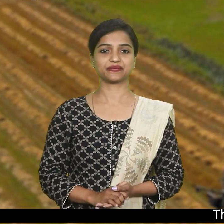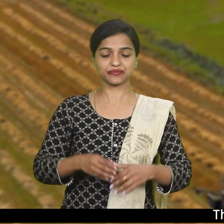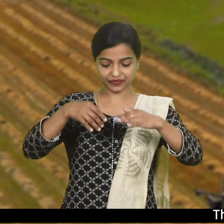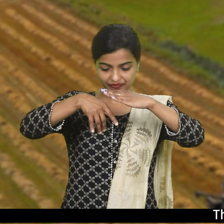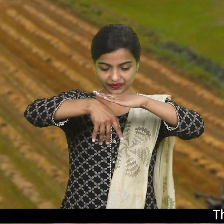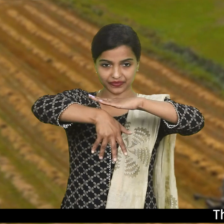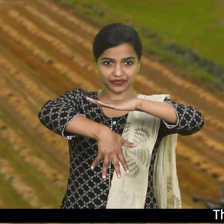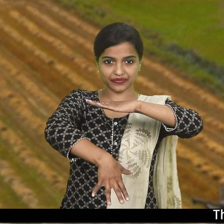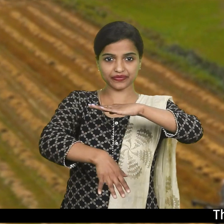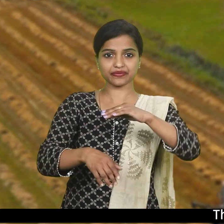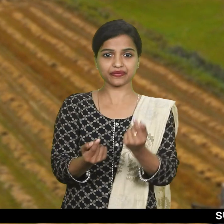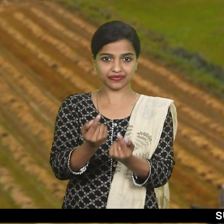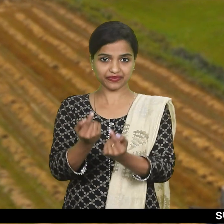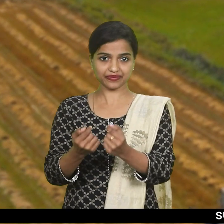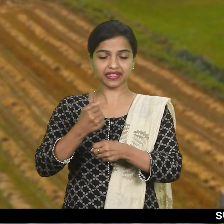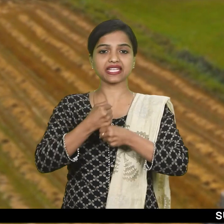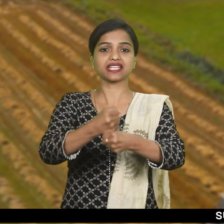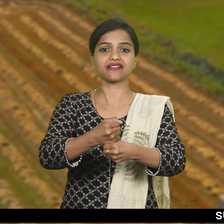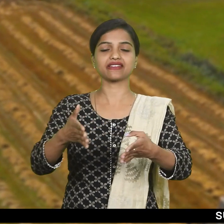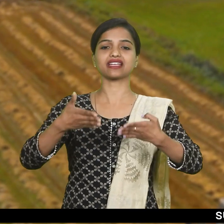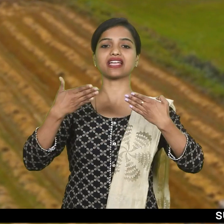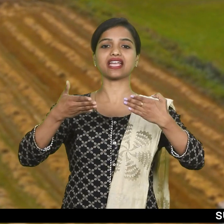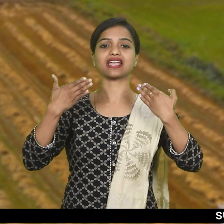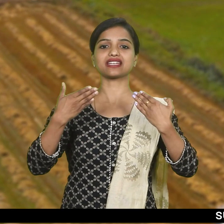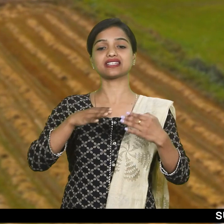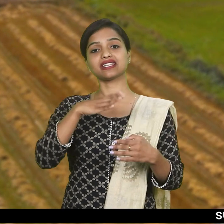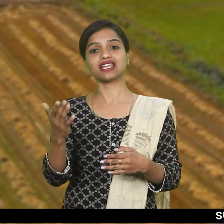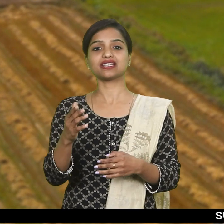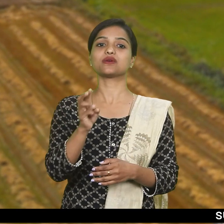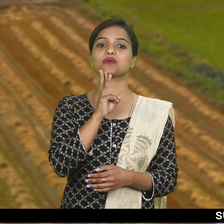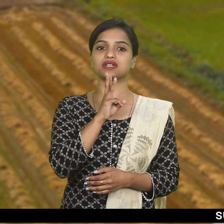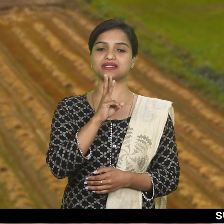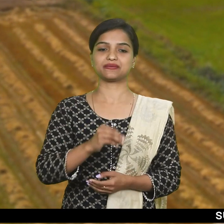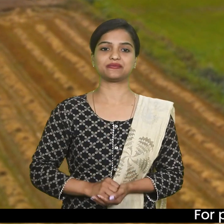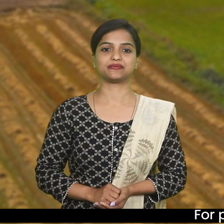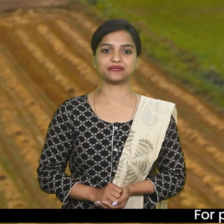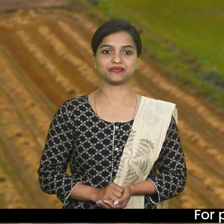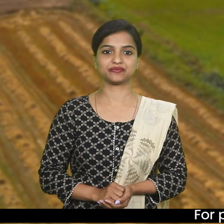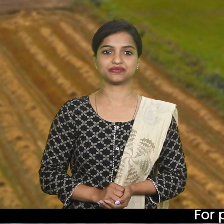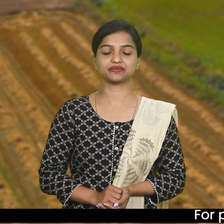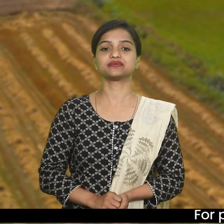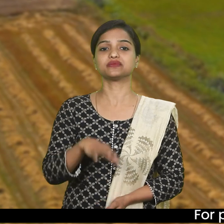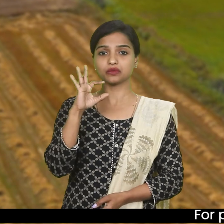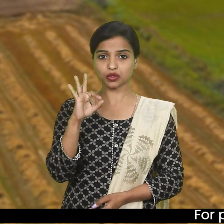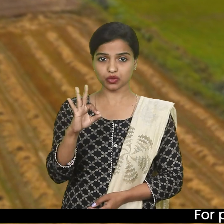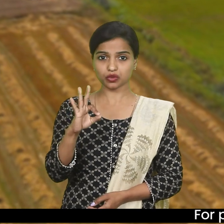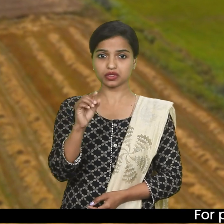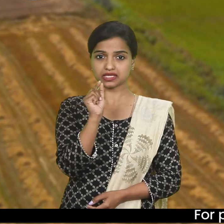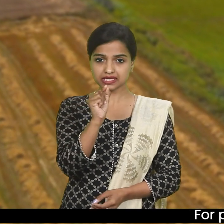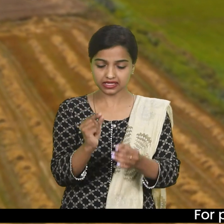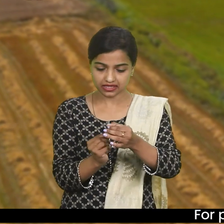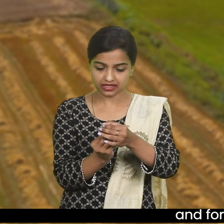The roots of the plants supply air and water. For proper seed